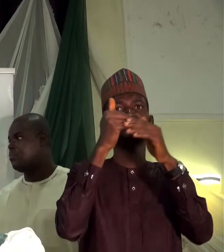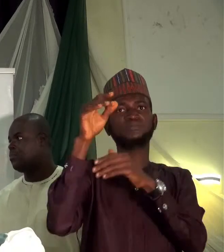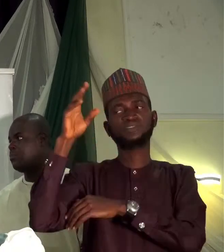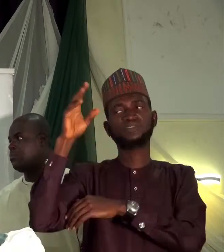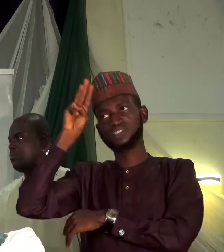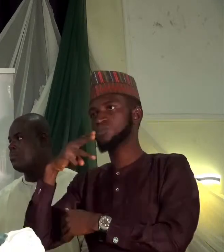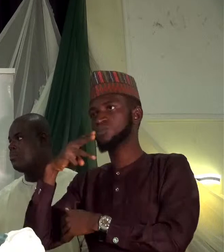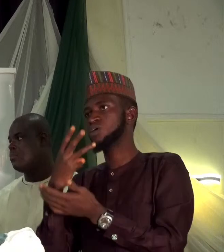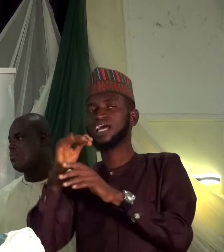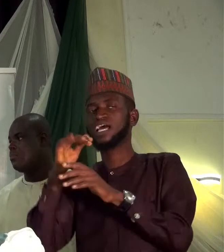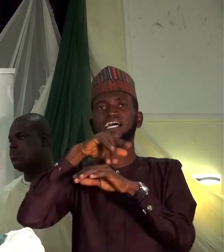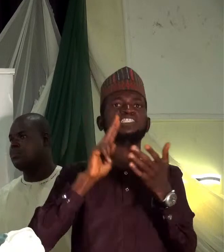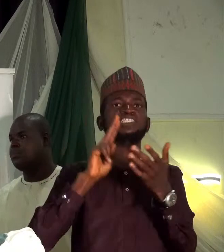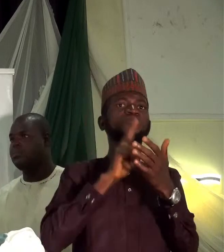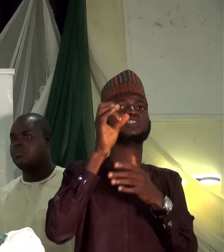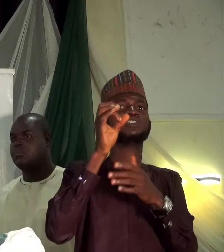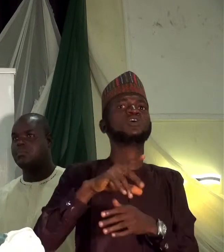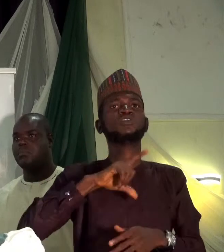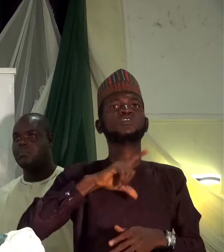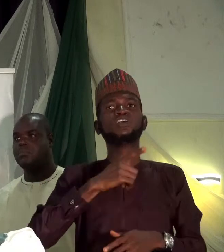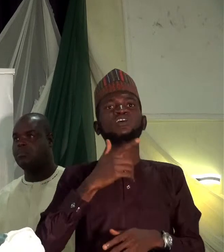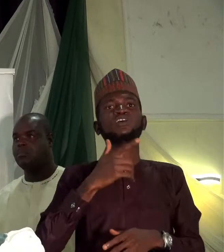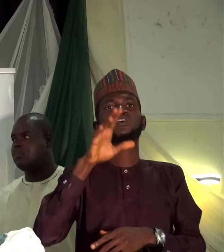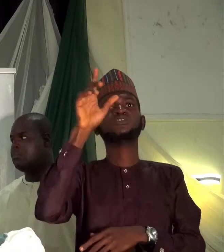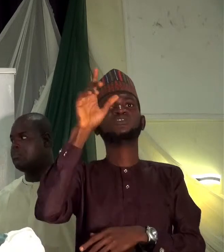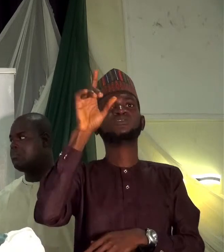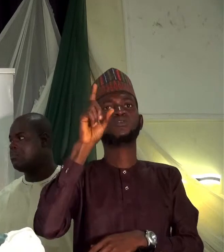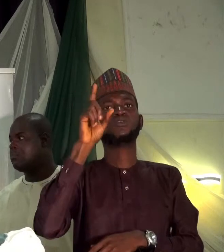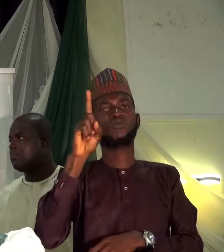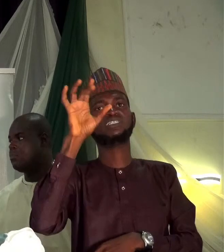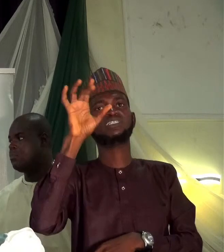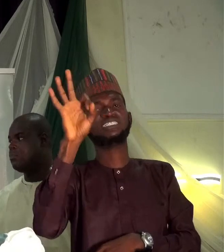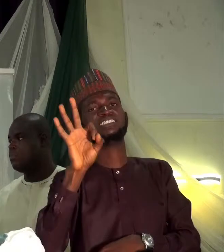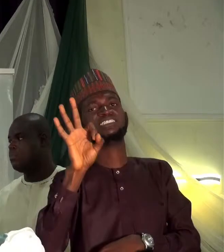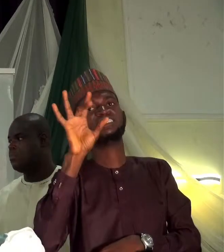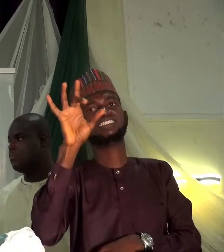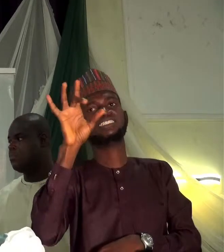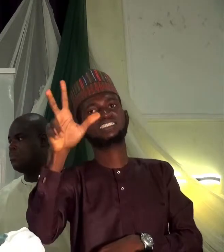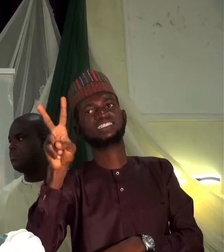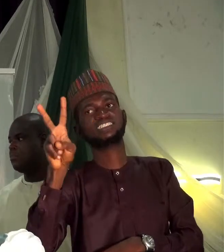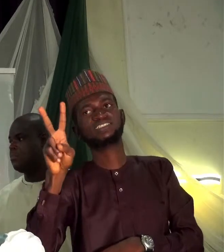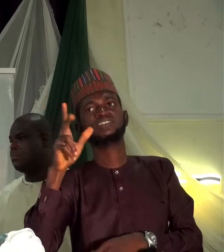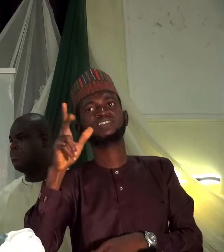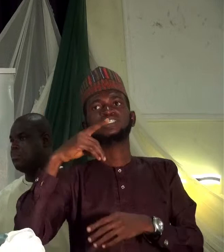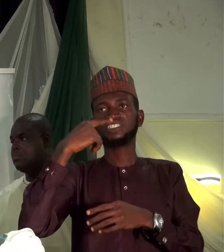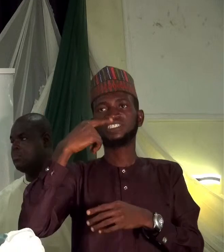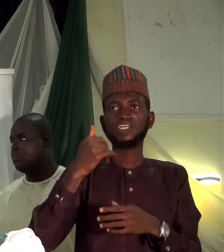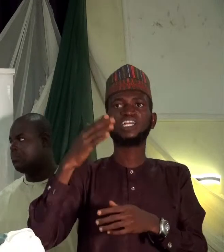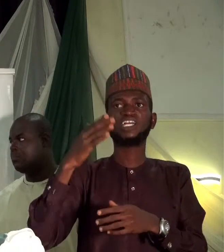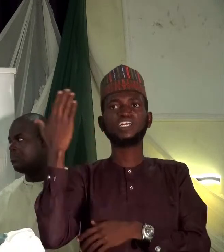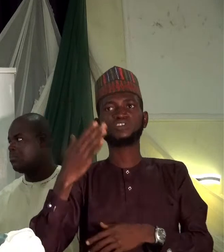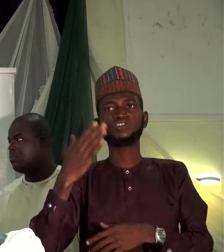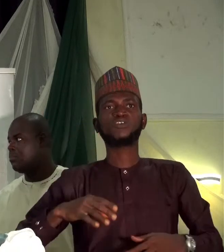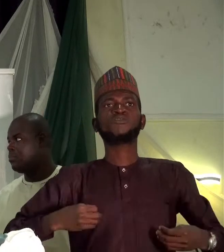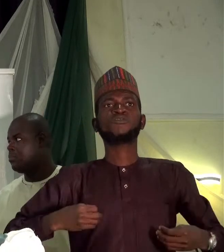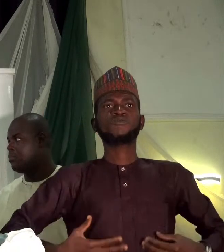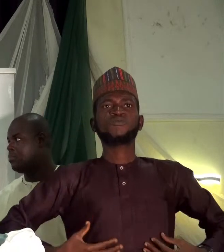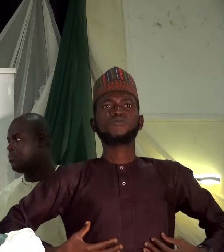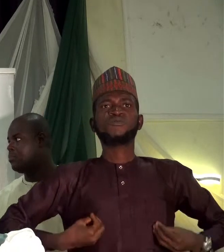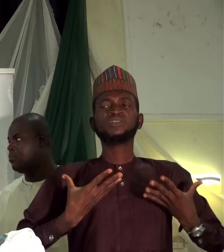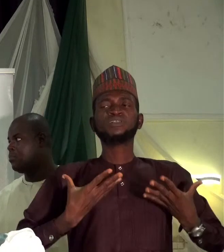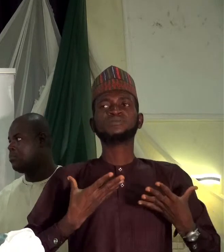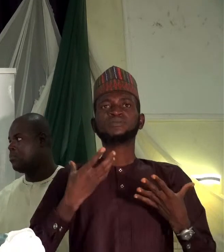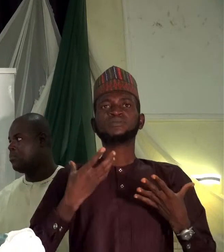Lagos, 1983 or 1984, he came to deliver a lecture. I was so impressed. So